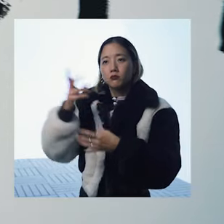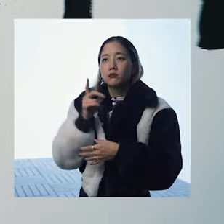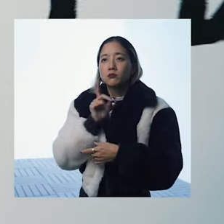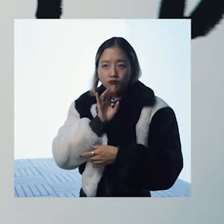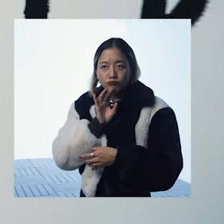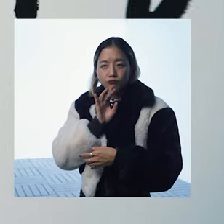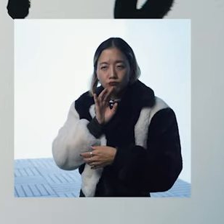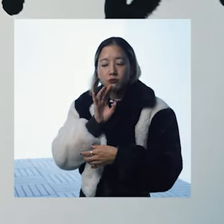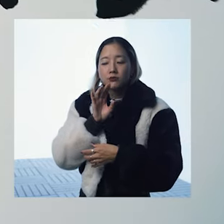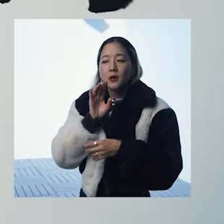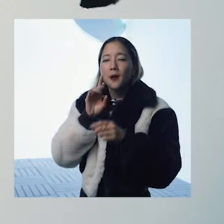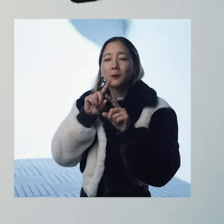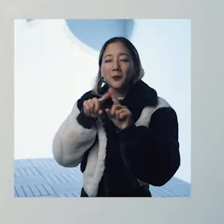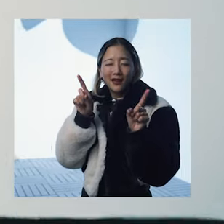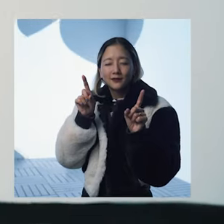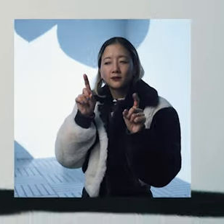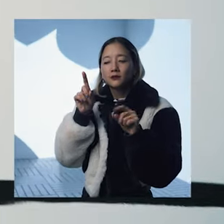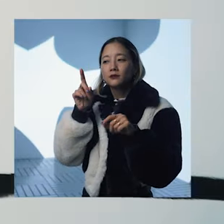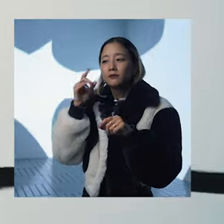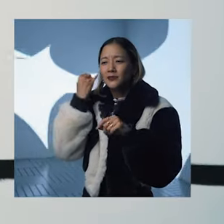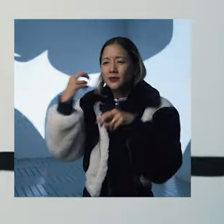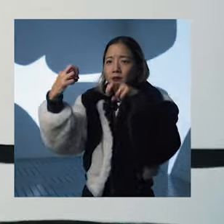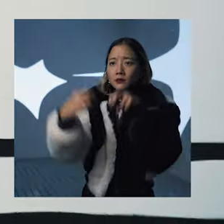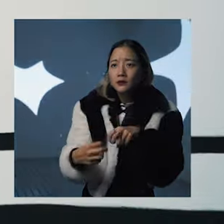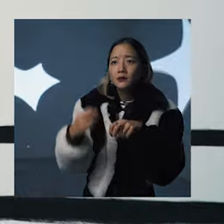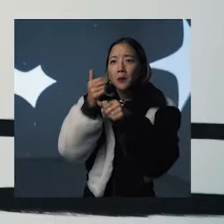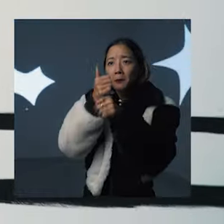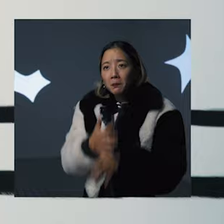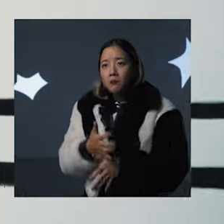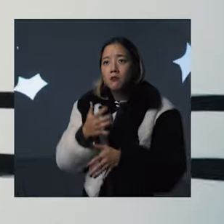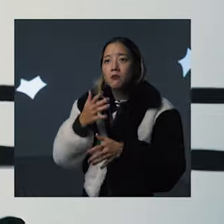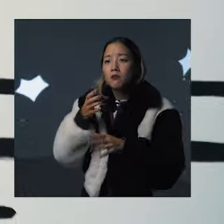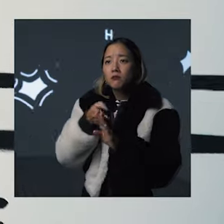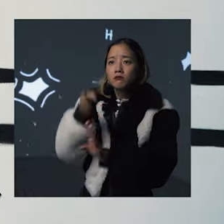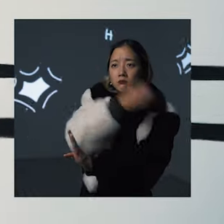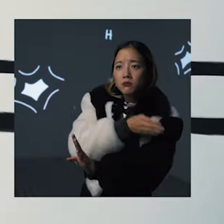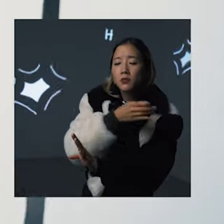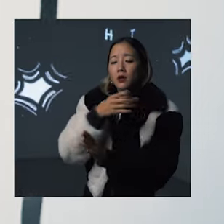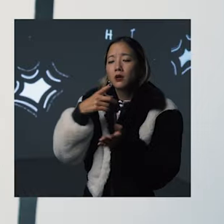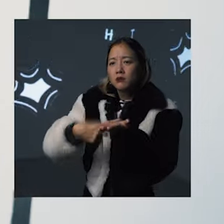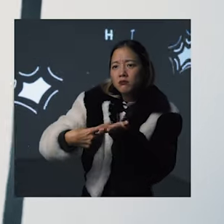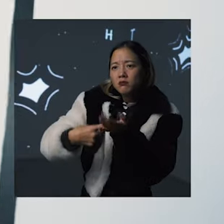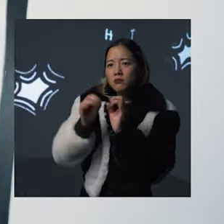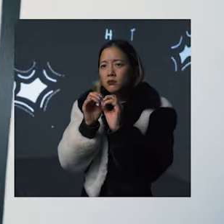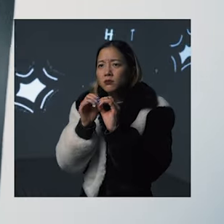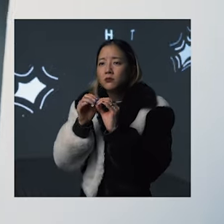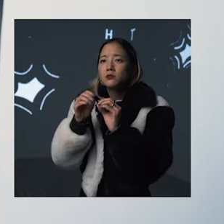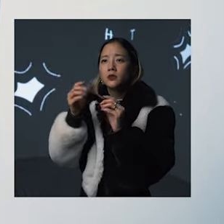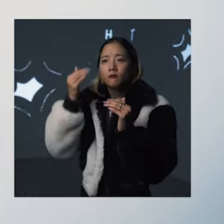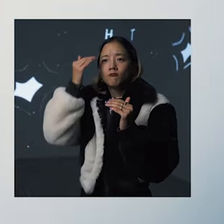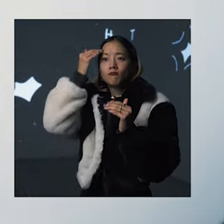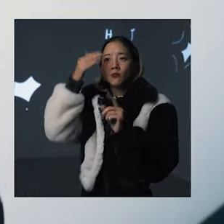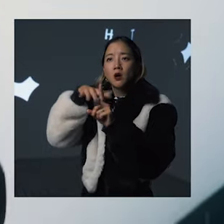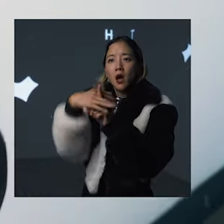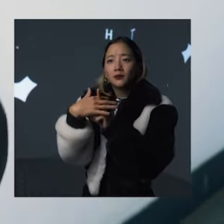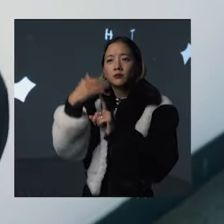produce it, but there are different ways to approach that. If I'm able to sit down with the